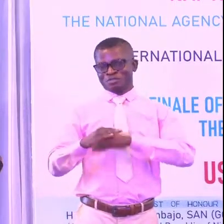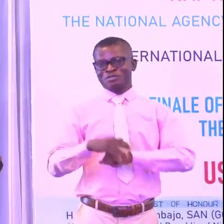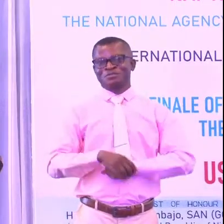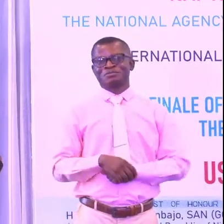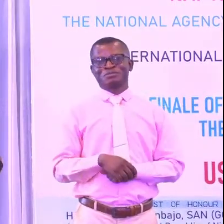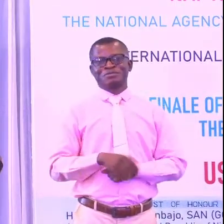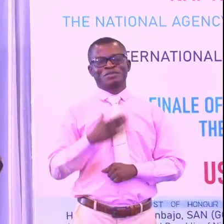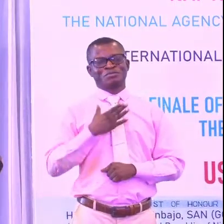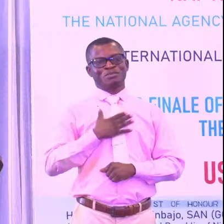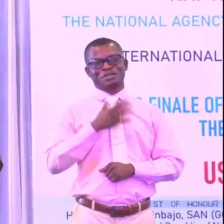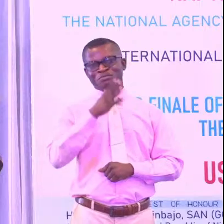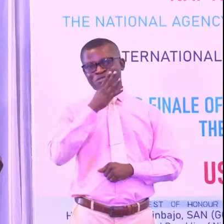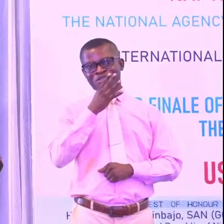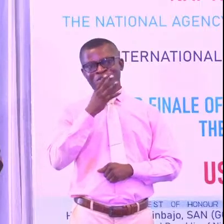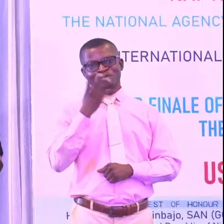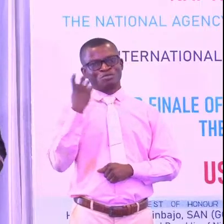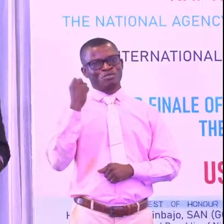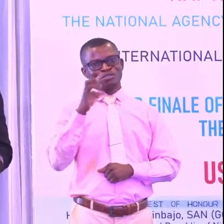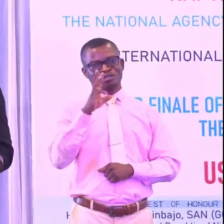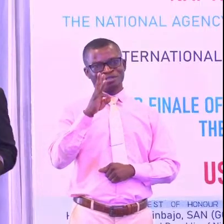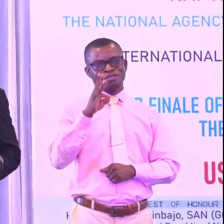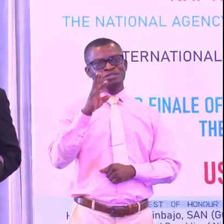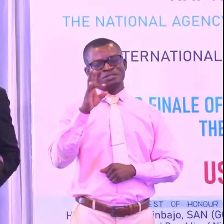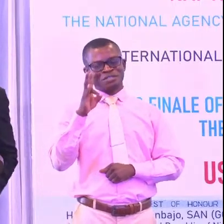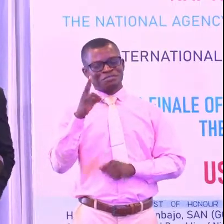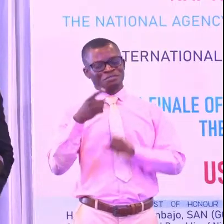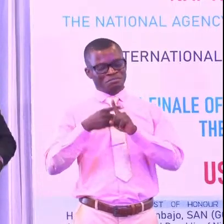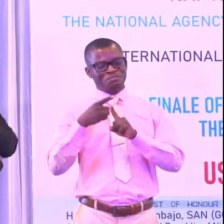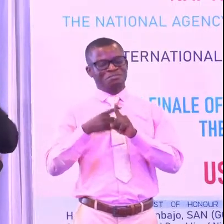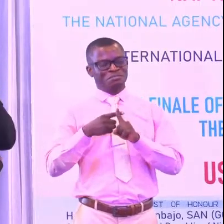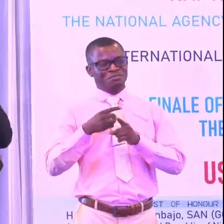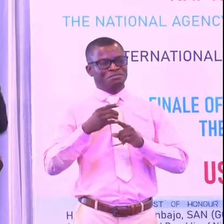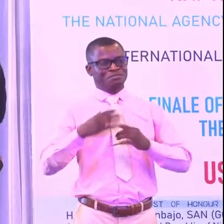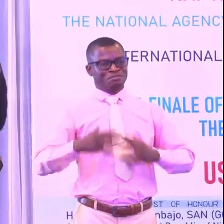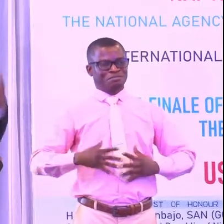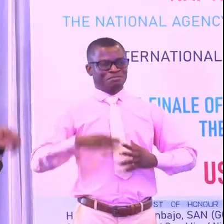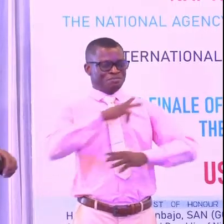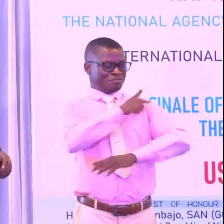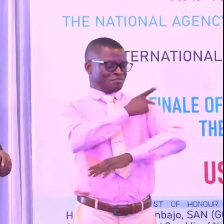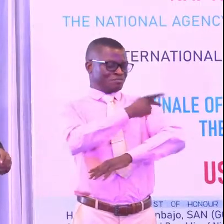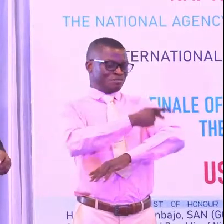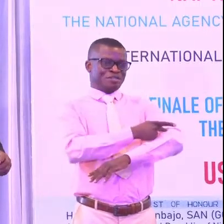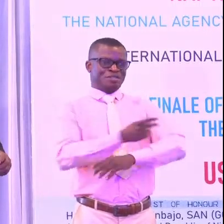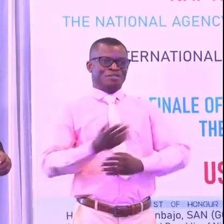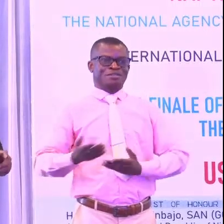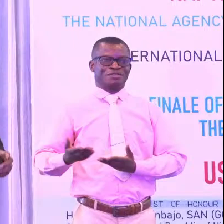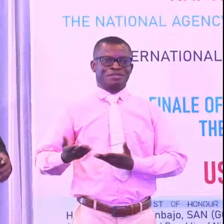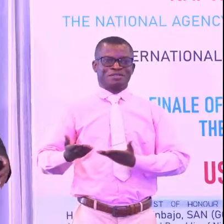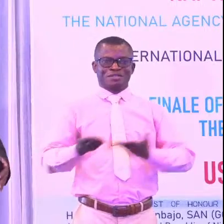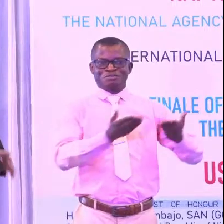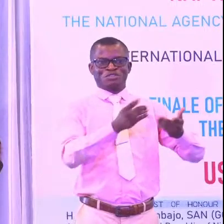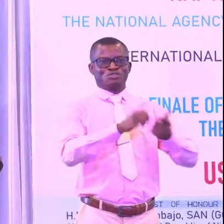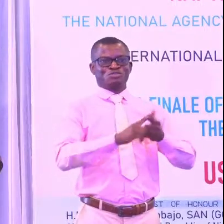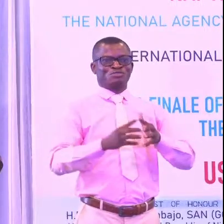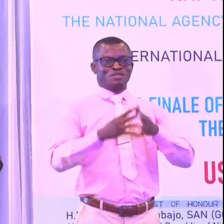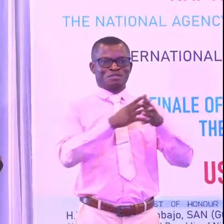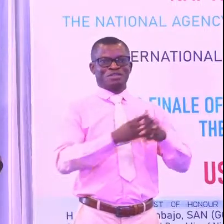My mother was 6-7 months pregnant when they trafficked me to the US to be